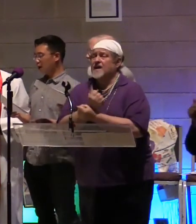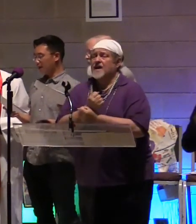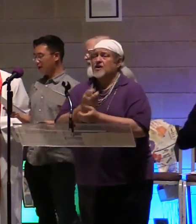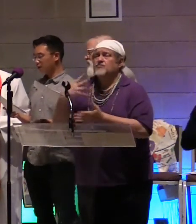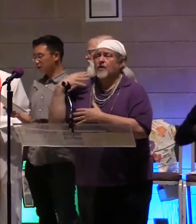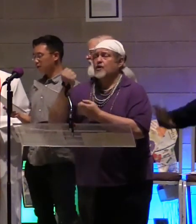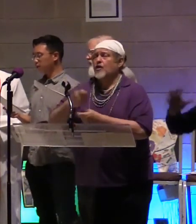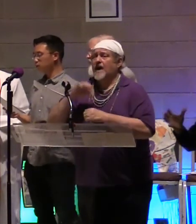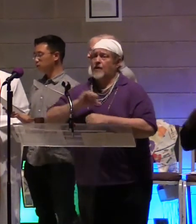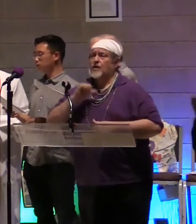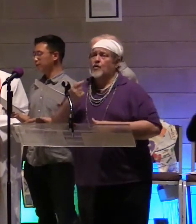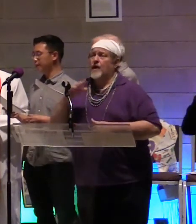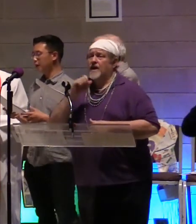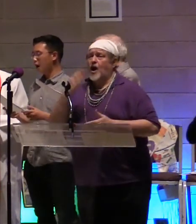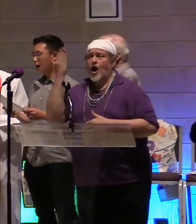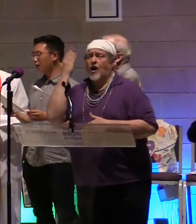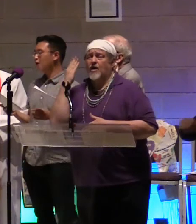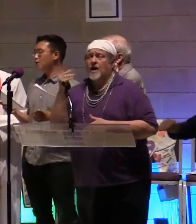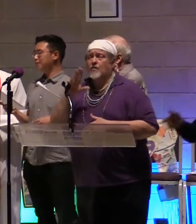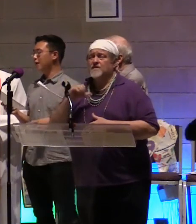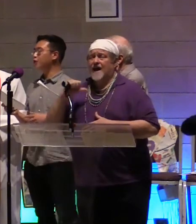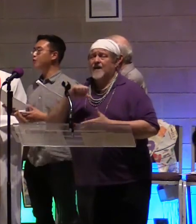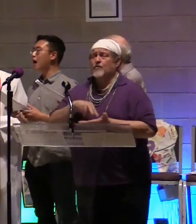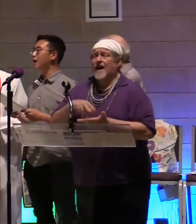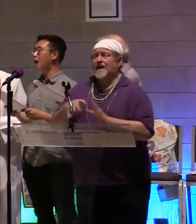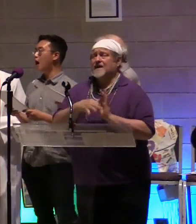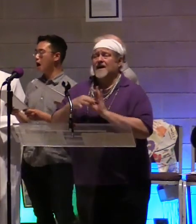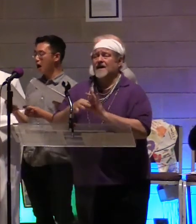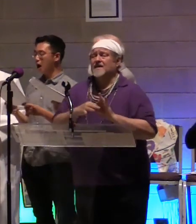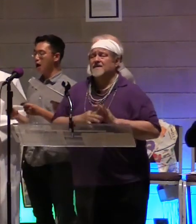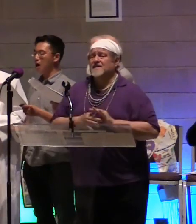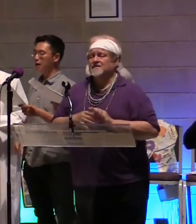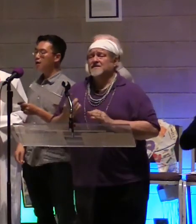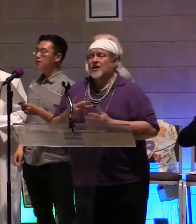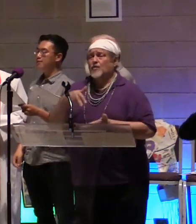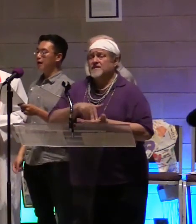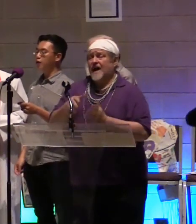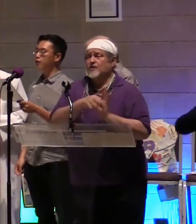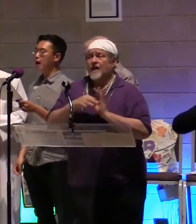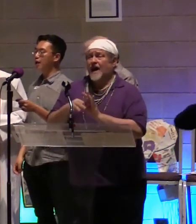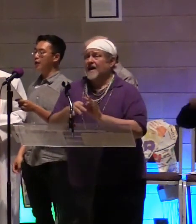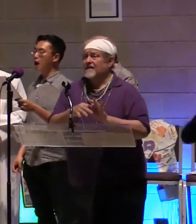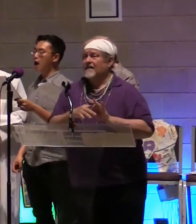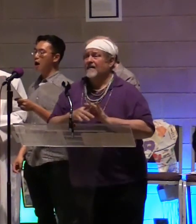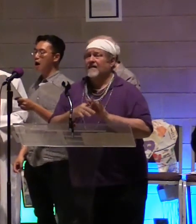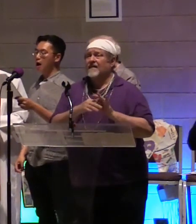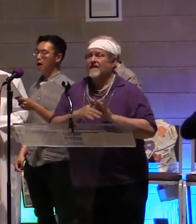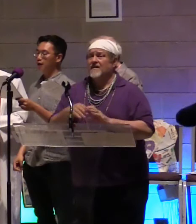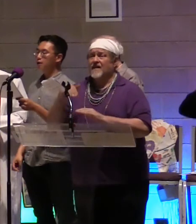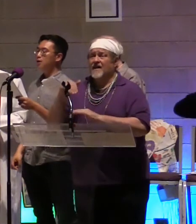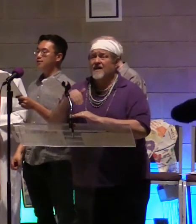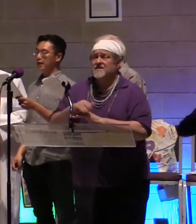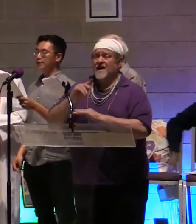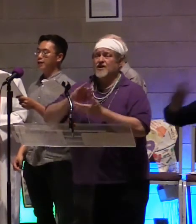love, proud of who we are. Stand united, stand